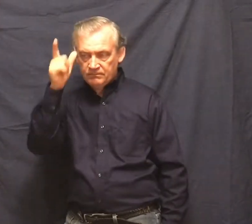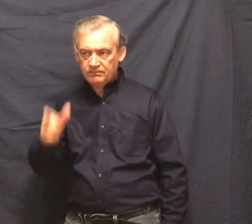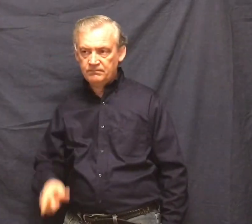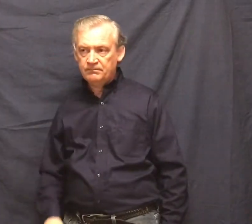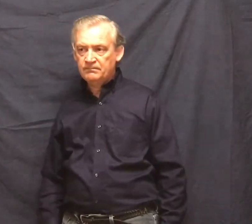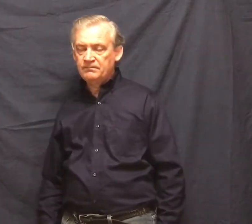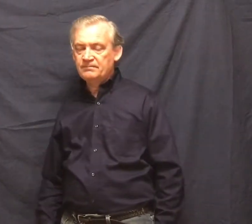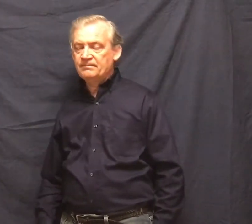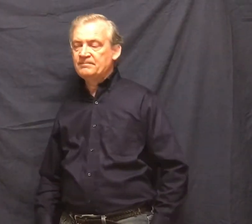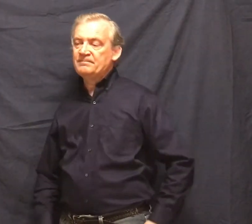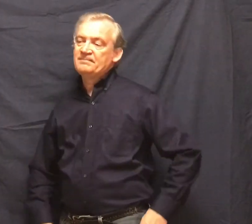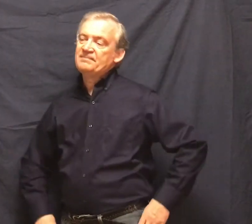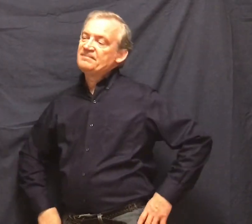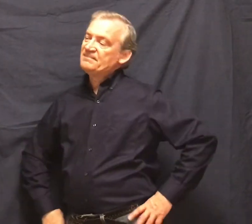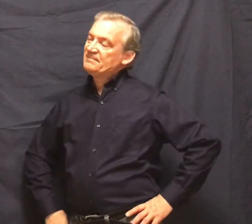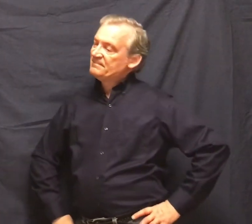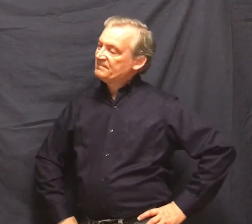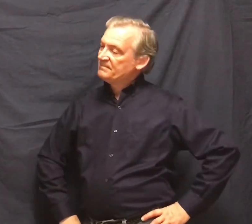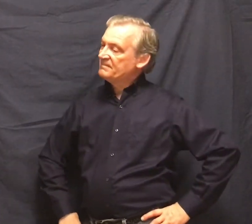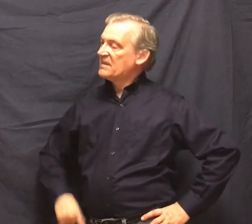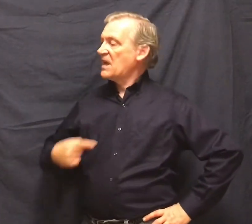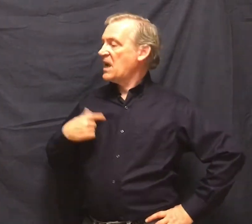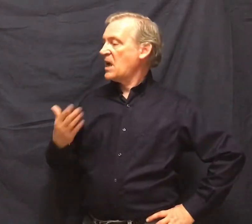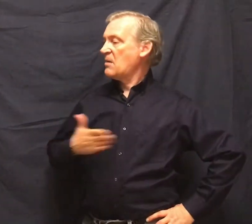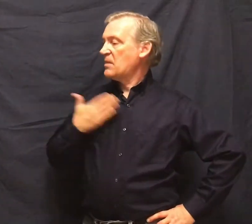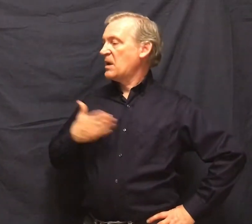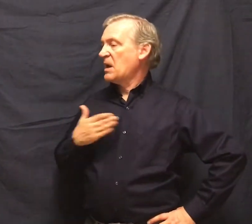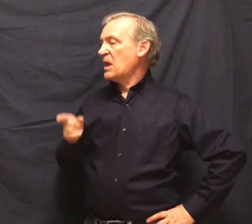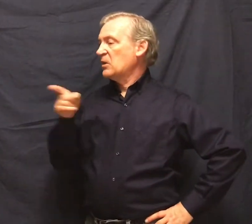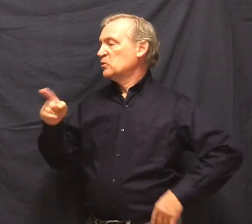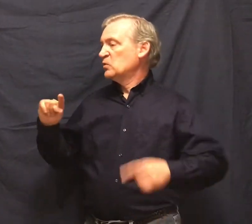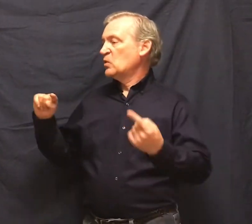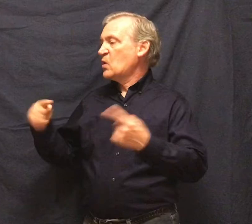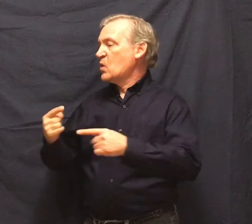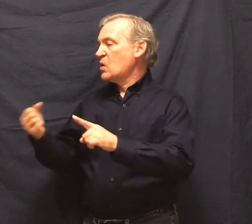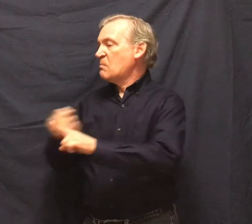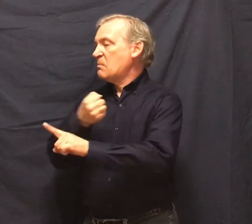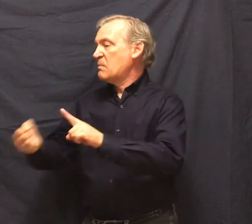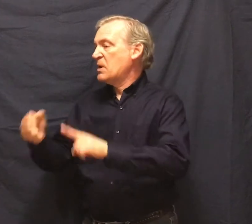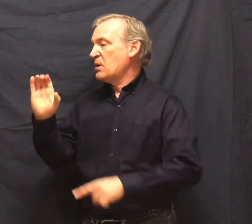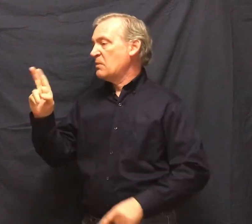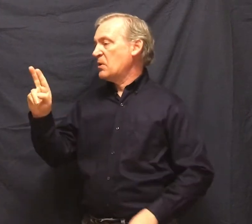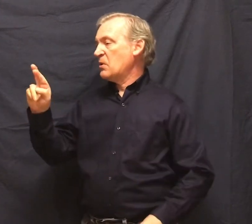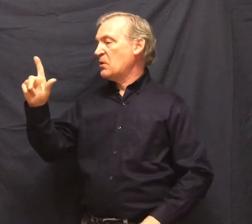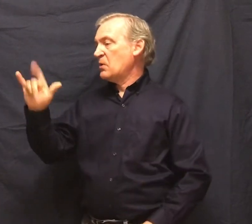I'm glad you bust up Curly a little bit. He got it coming to him. Sometimes I like to bust him myself.